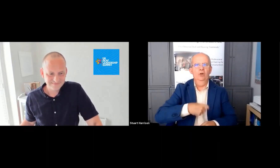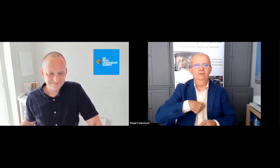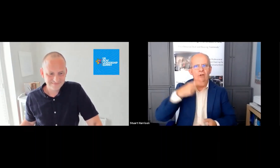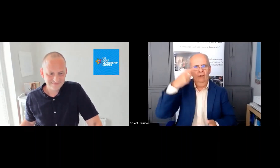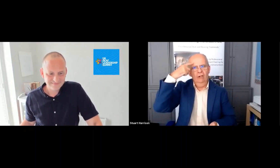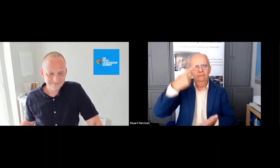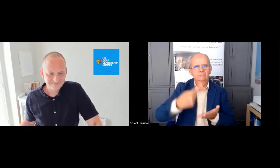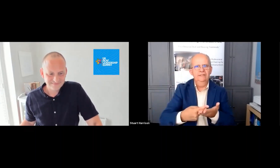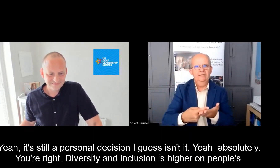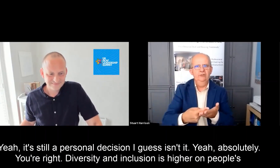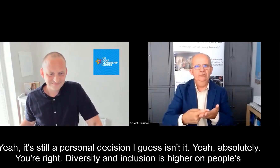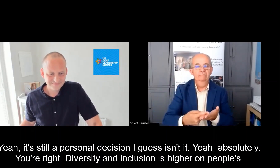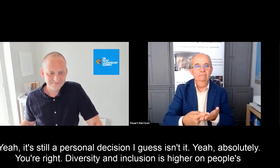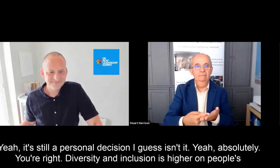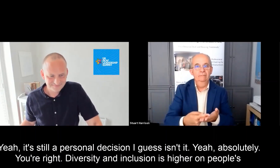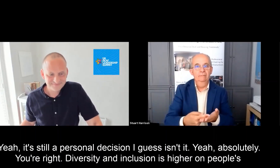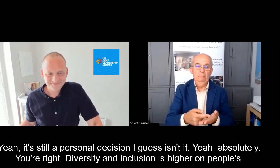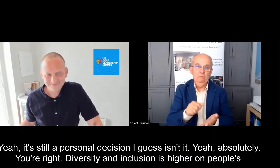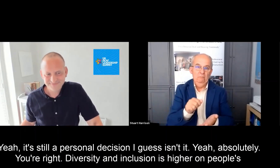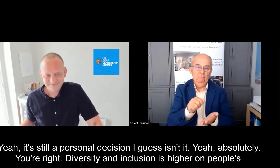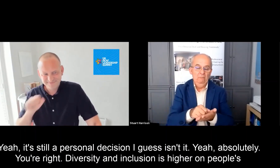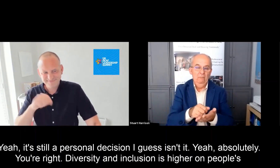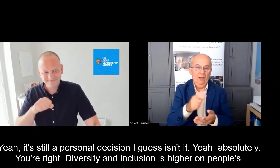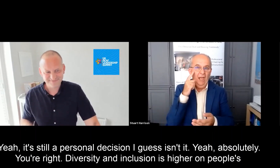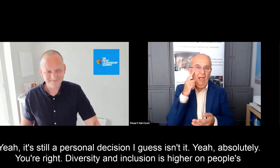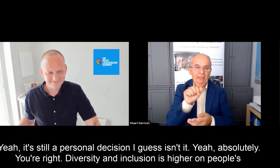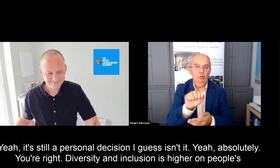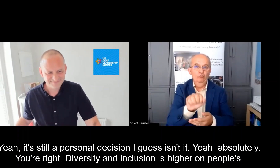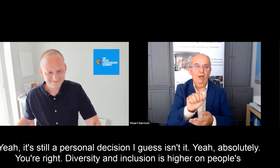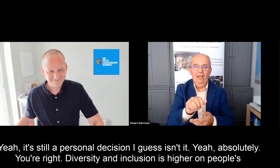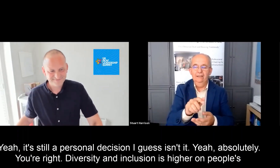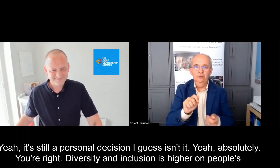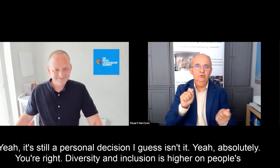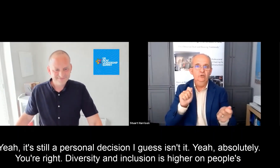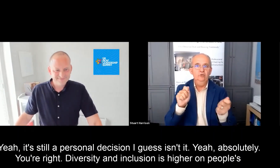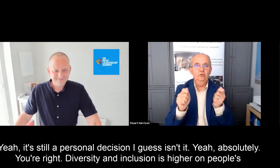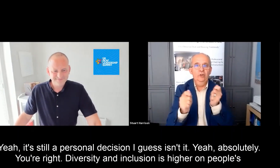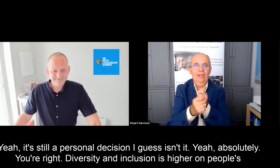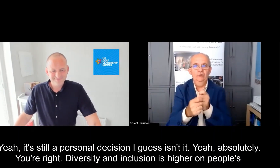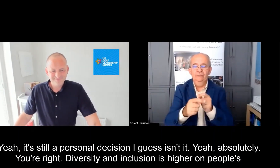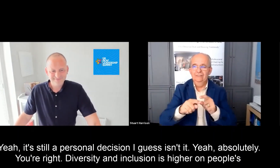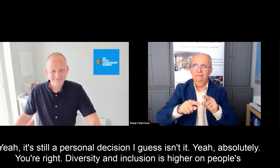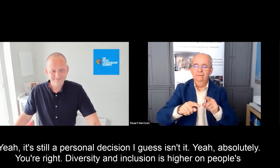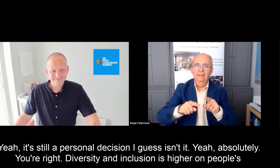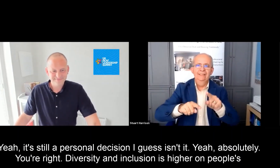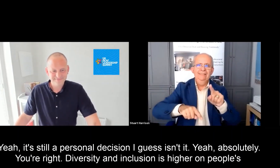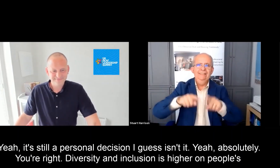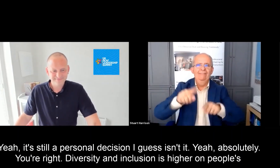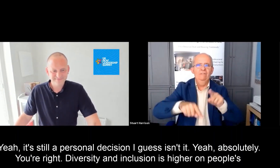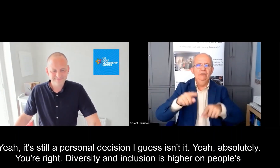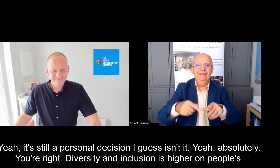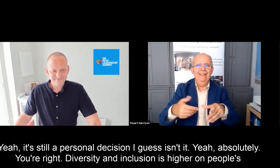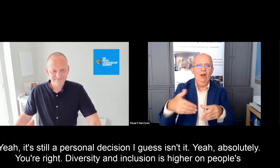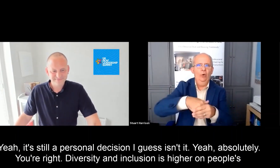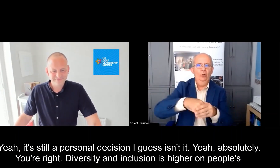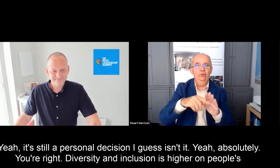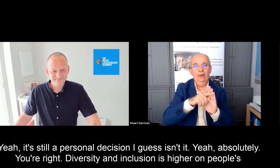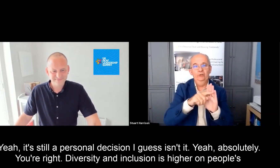Yeah, it's still a personal decision, I guess, isn't it? Yeah, Absolutely. And I think you're right in that diversity